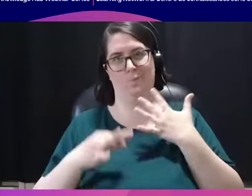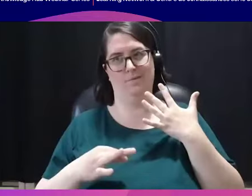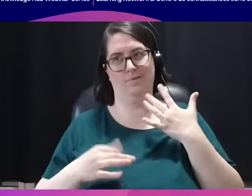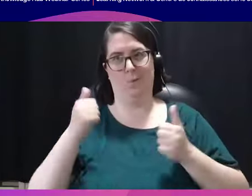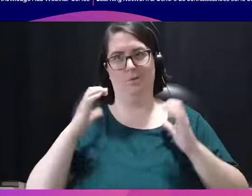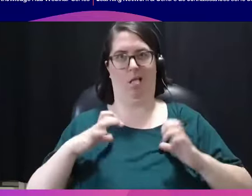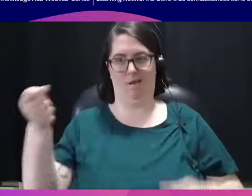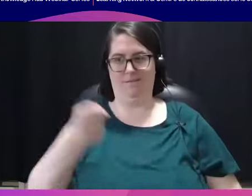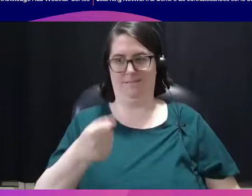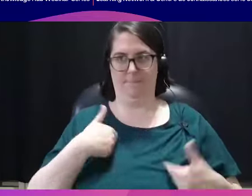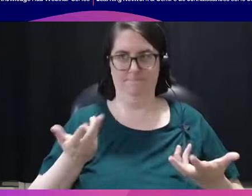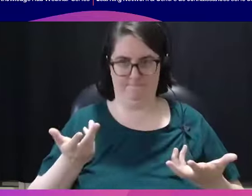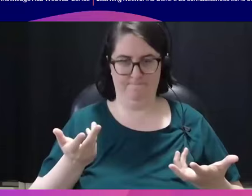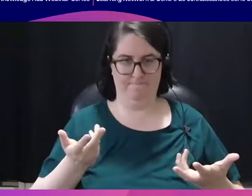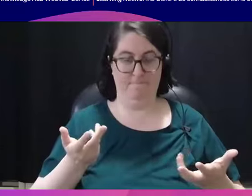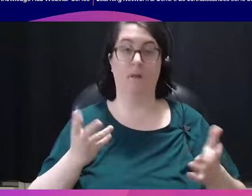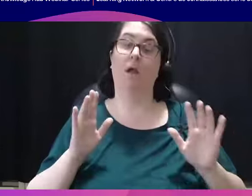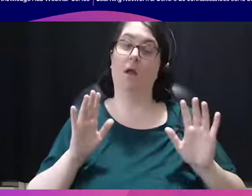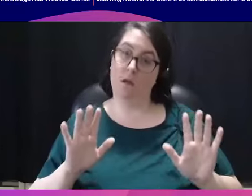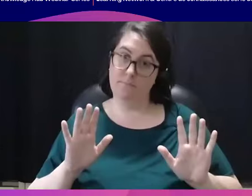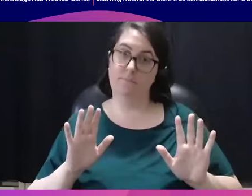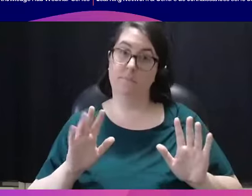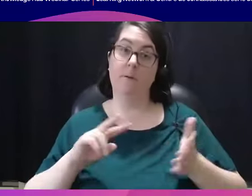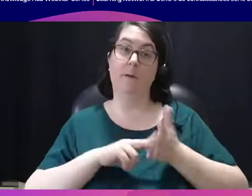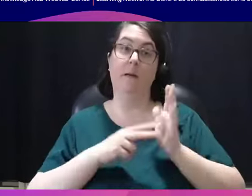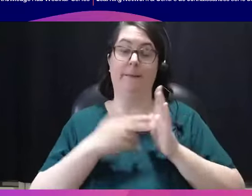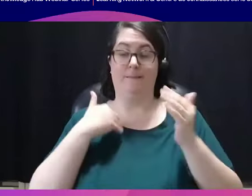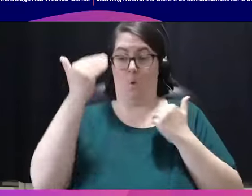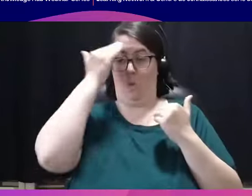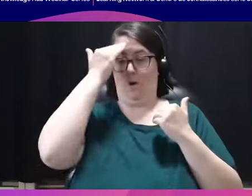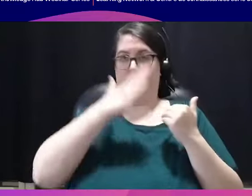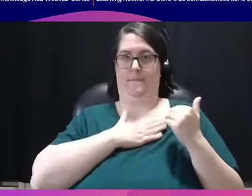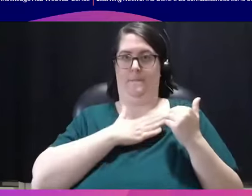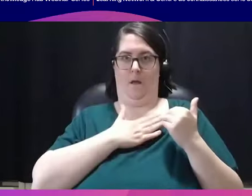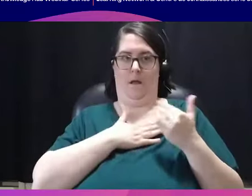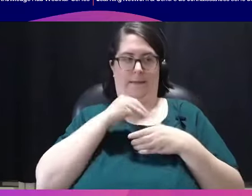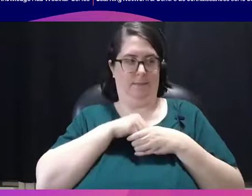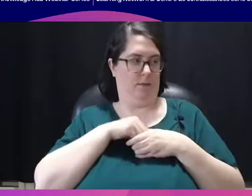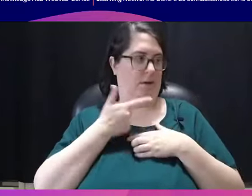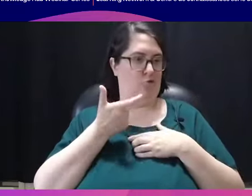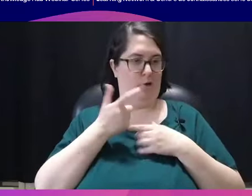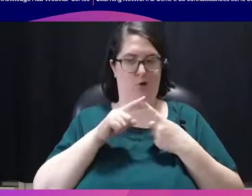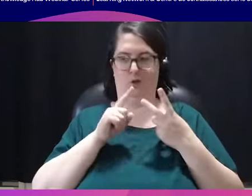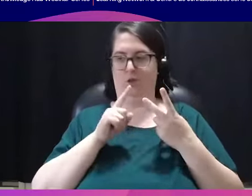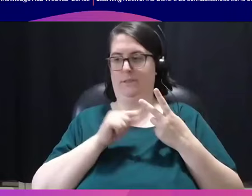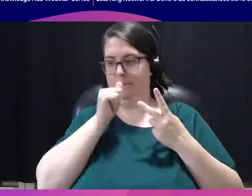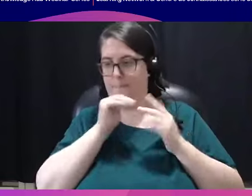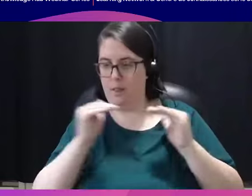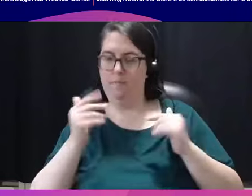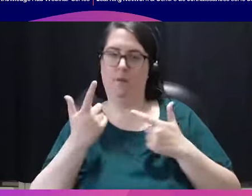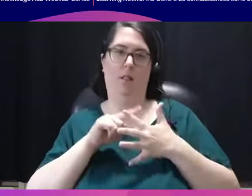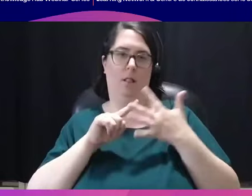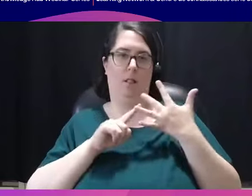clients that we get. And in that case, awareness of your own stuff, your own triggers, your own thresholds is